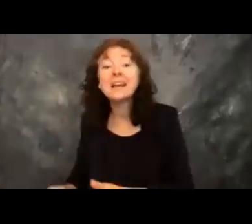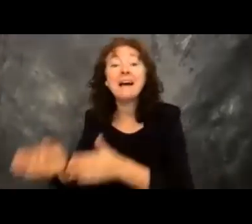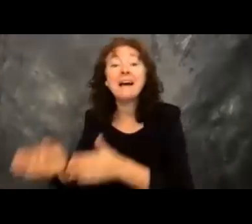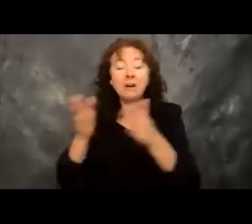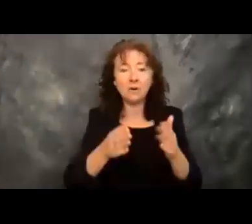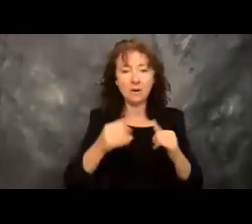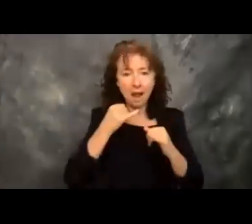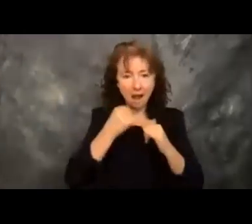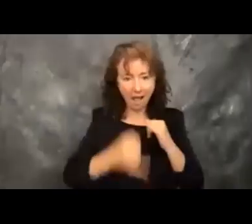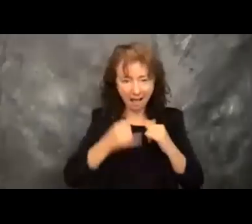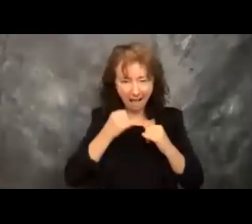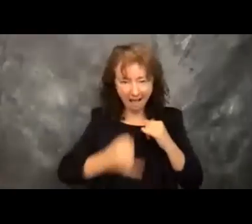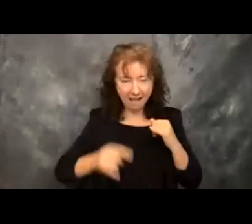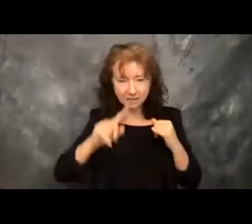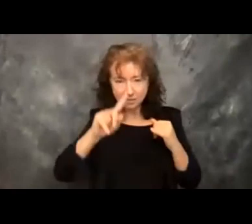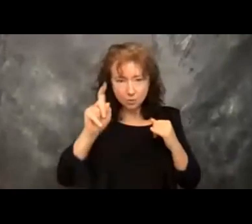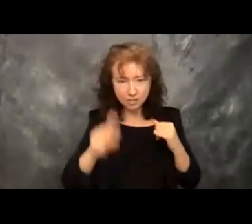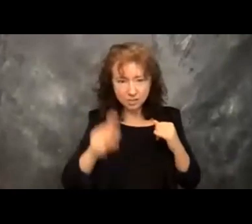Virginia Atkinson.